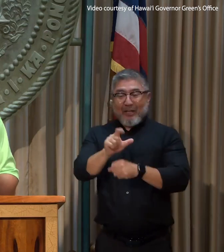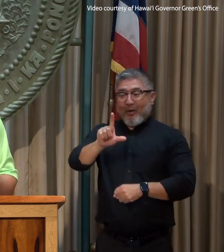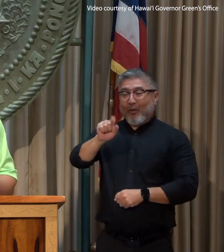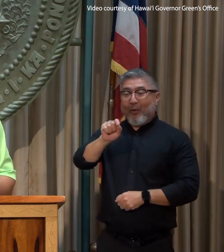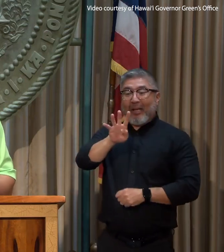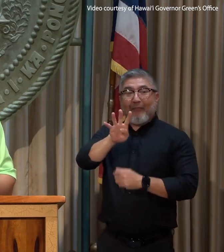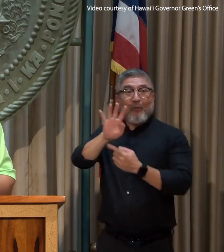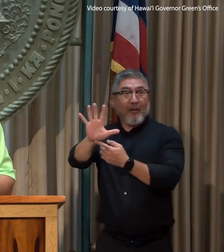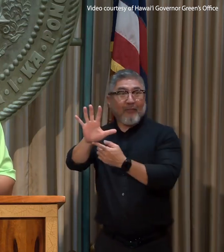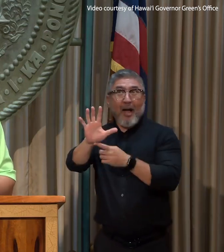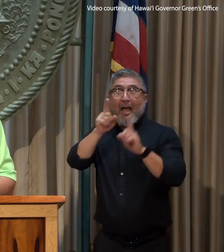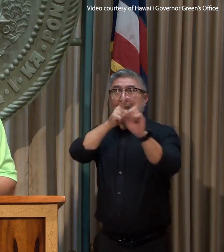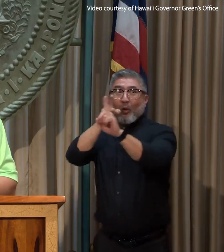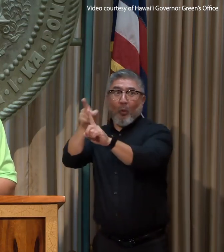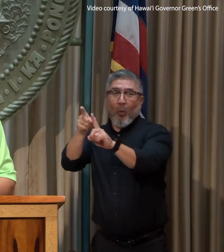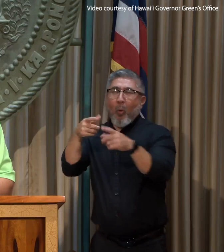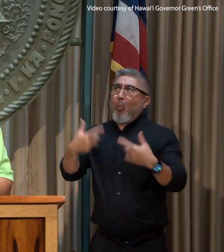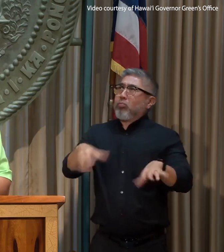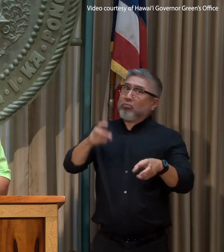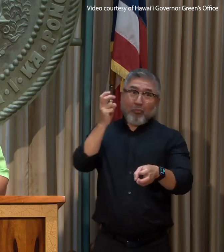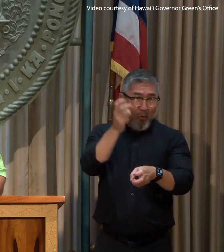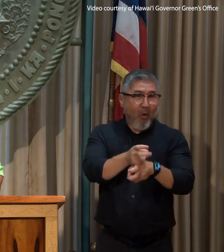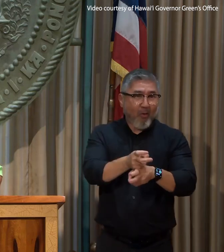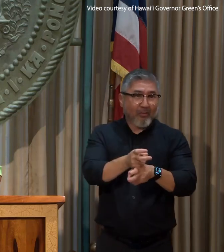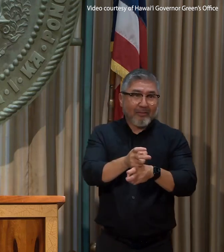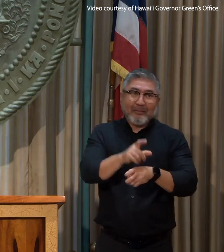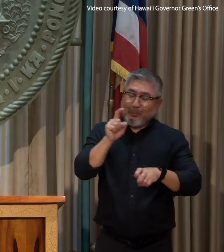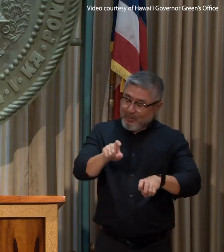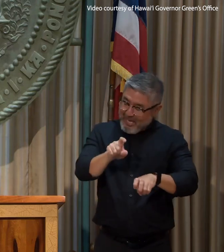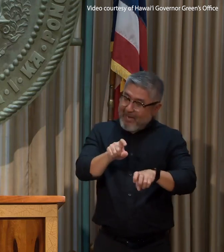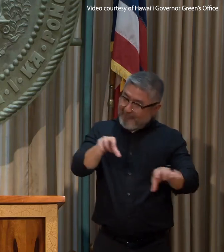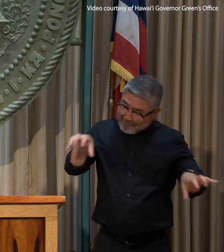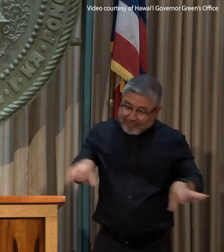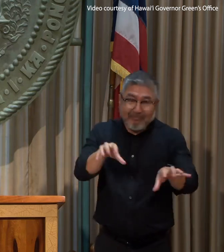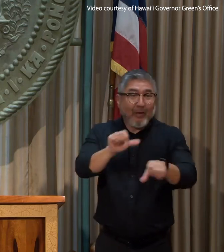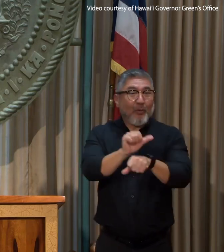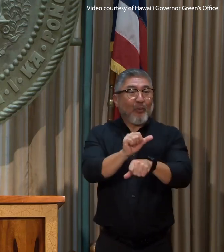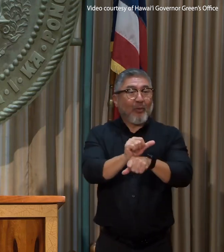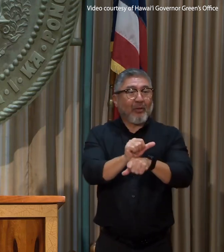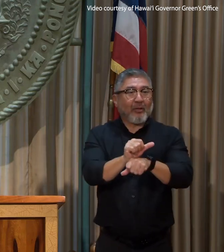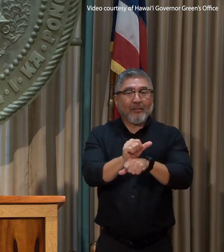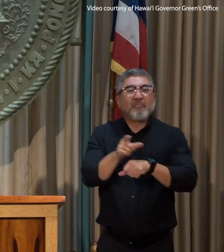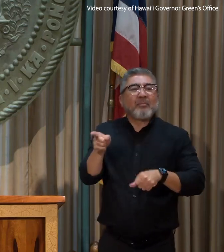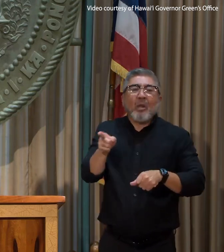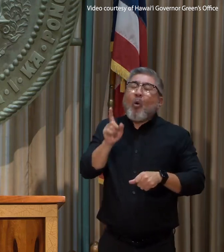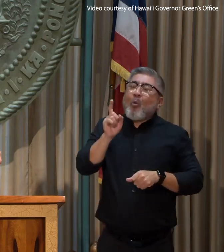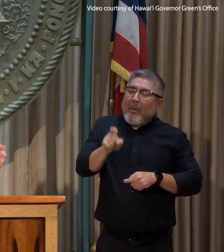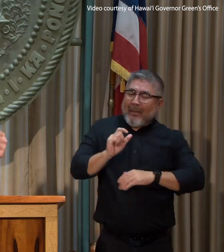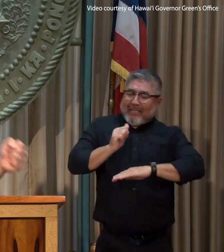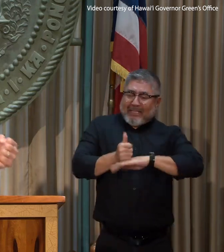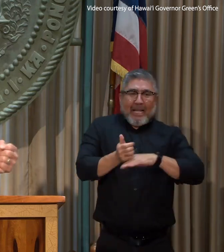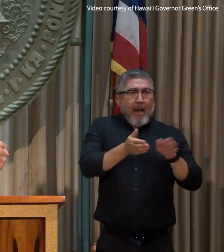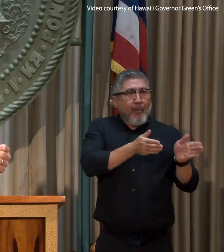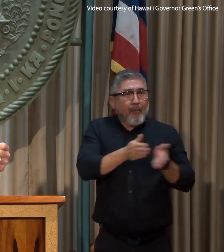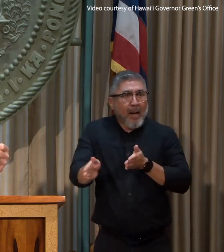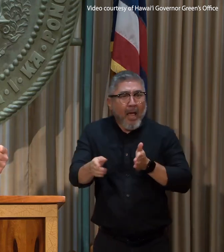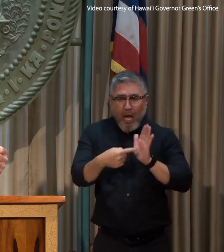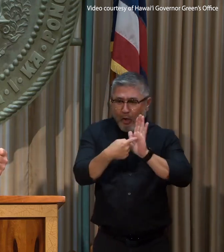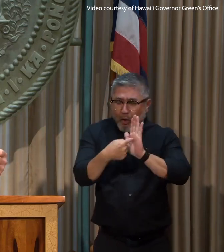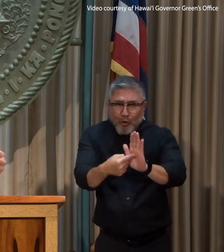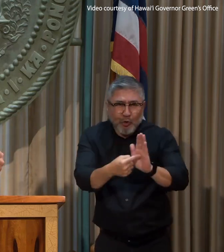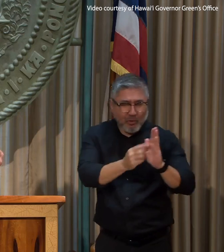help us make sure that we move forward a lot faster. One of the biggest things that Kira had talked about is making sure we have our plan in place, our methodology to ensure that we can measure